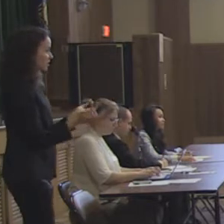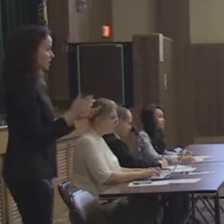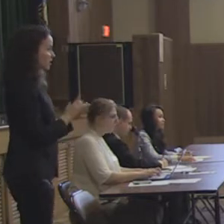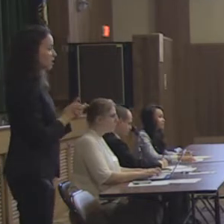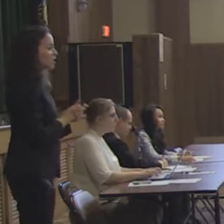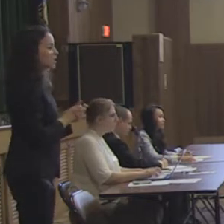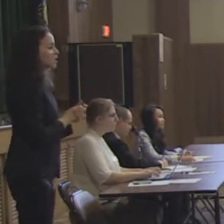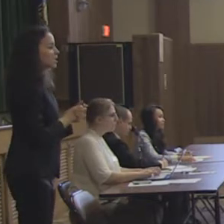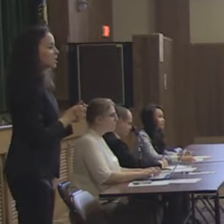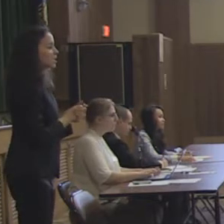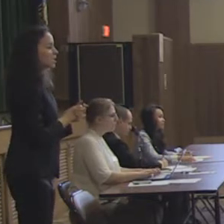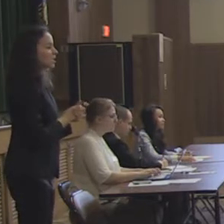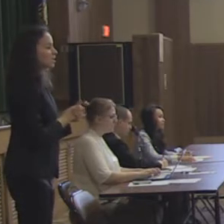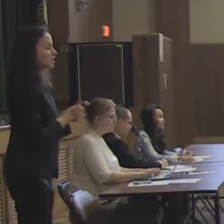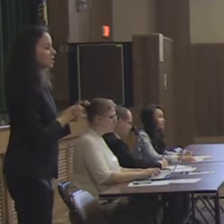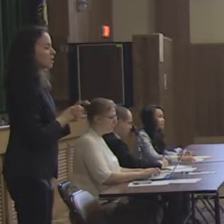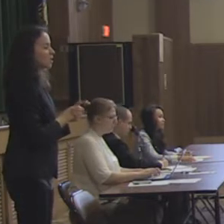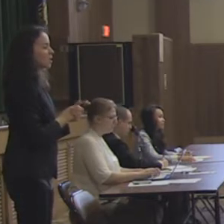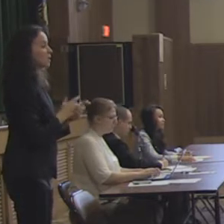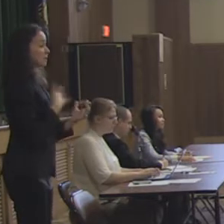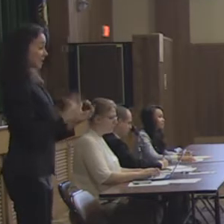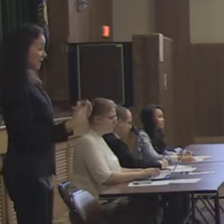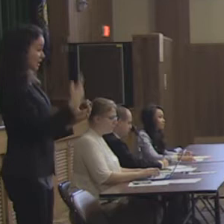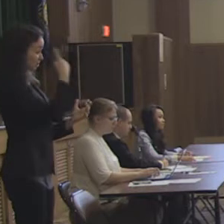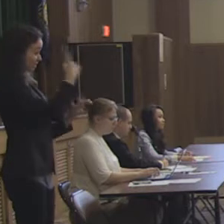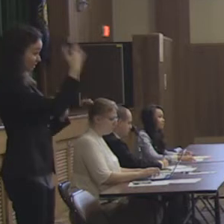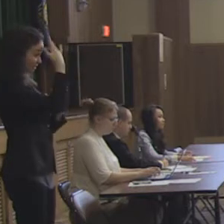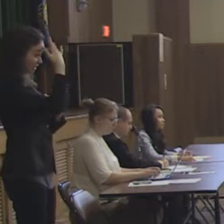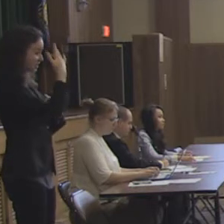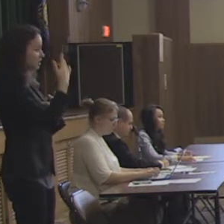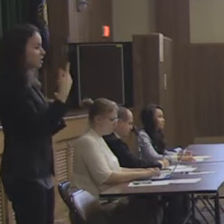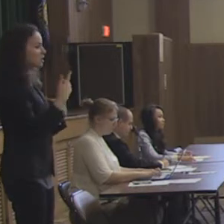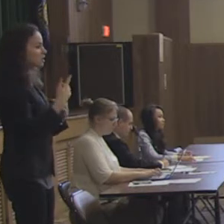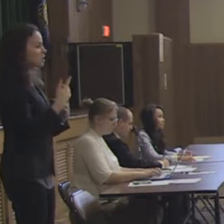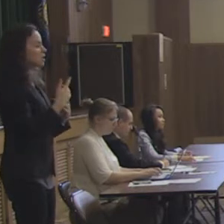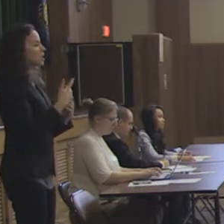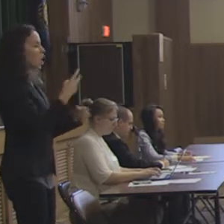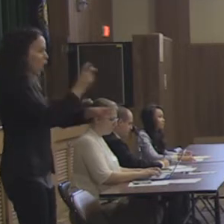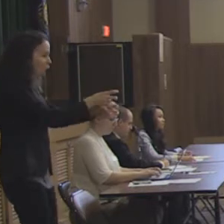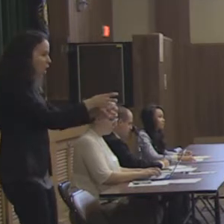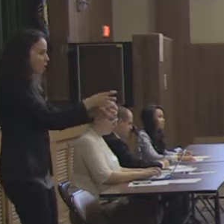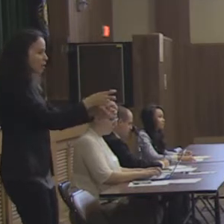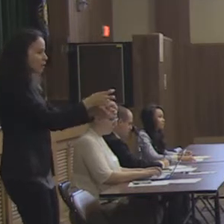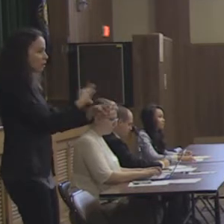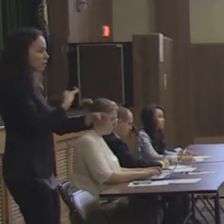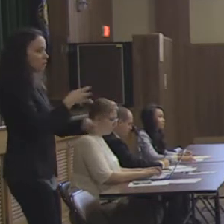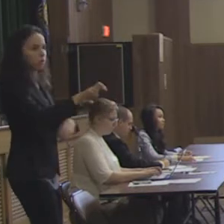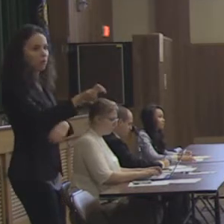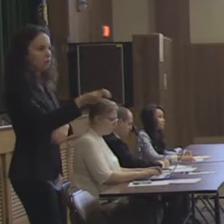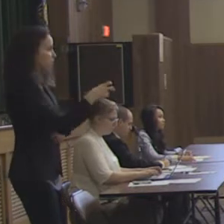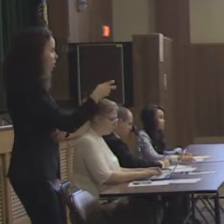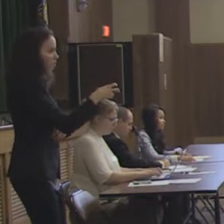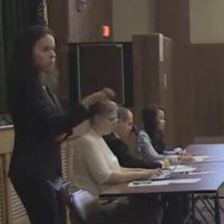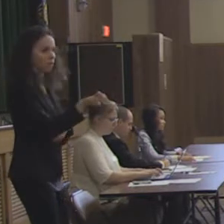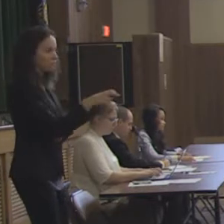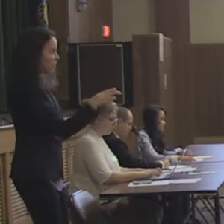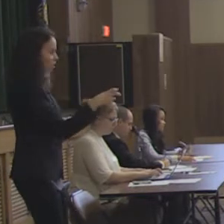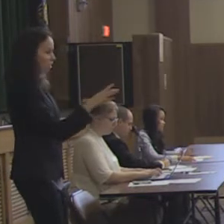do well with a lot of change, mm-hmm. you know, circling through. They do better with stability.